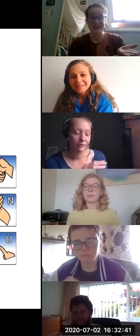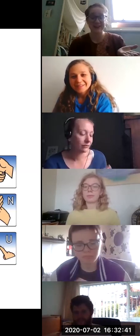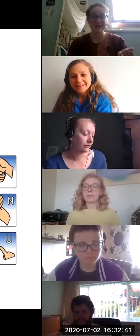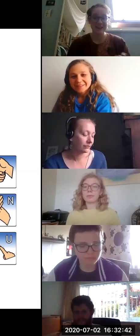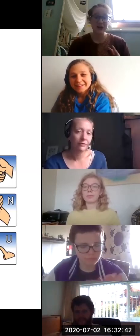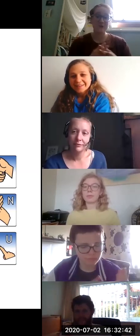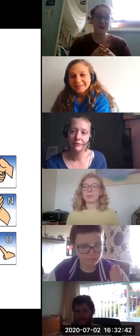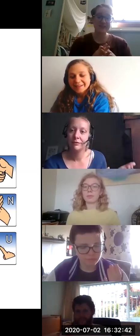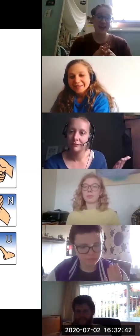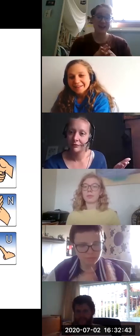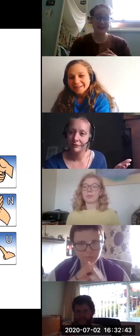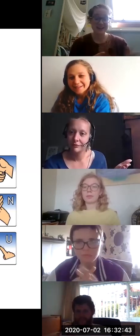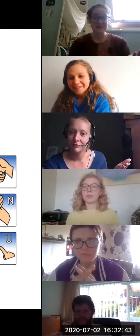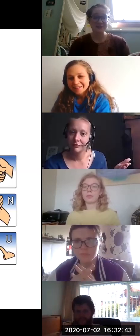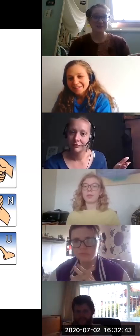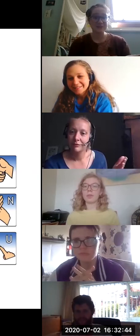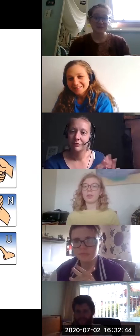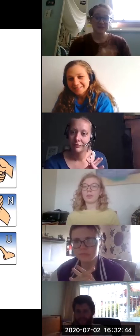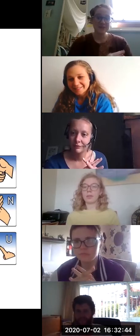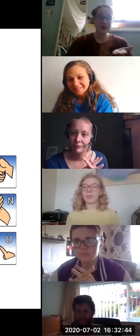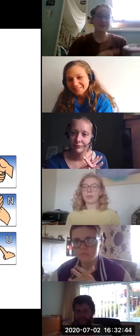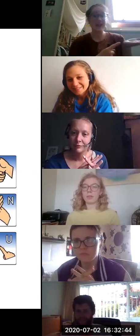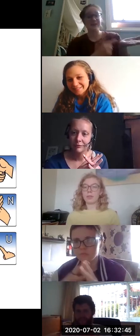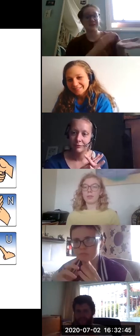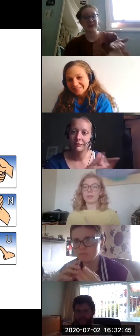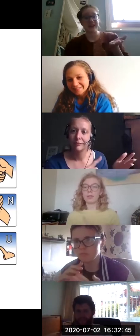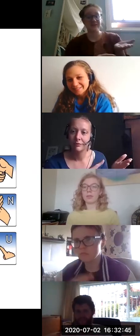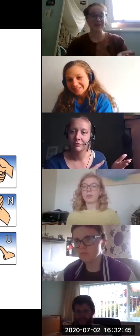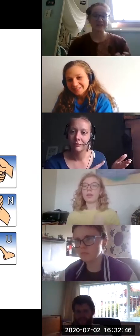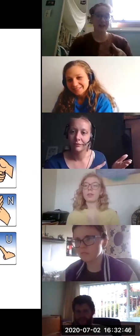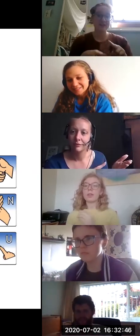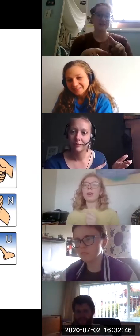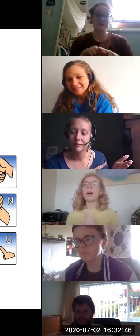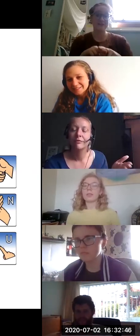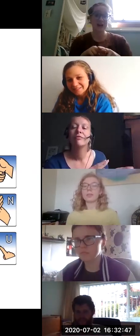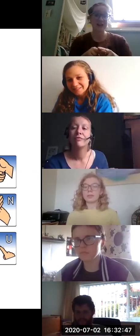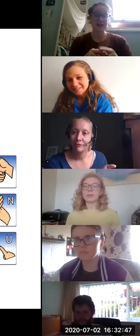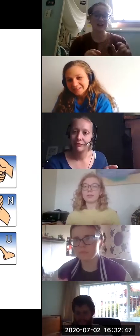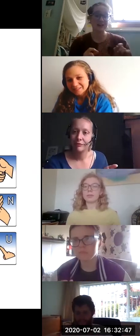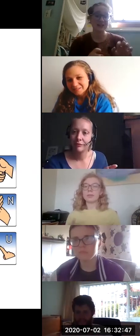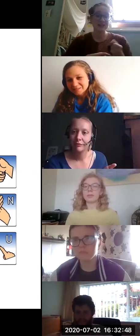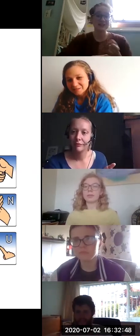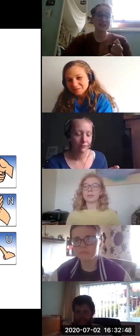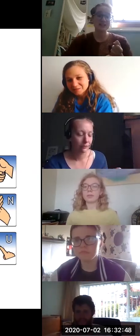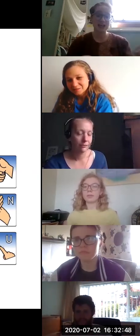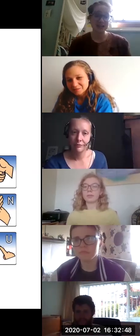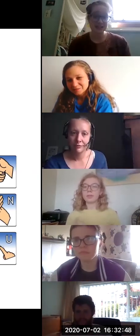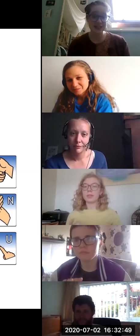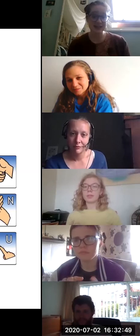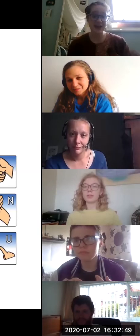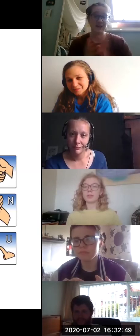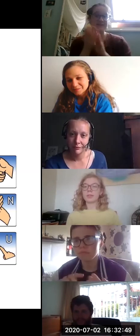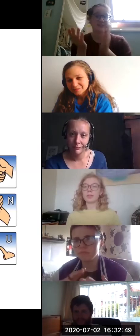Tuesday, Wednesday, Thursday, DTH Thursday, Friday, Saturday, and